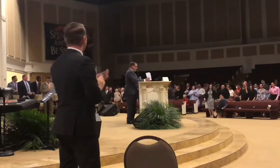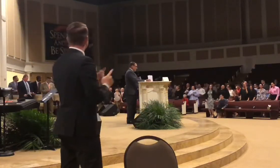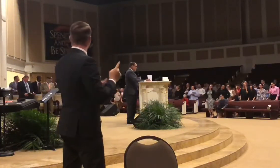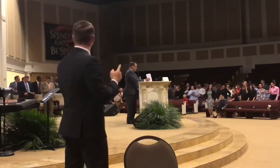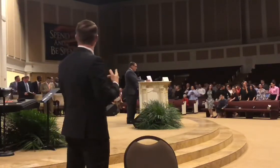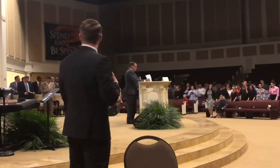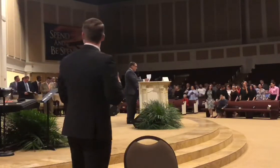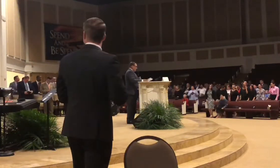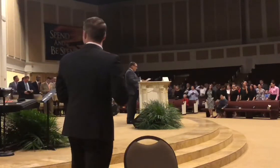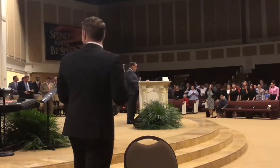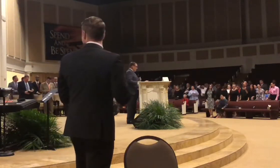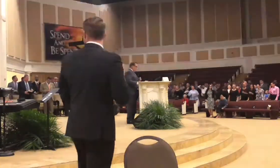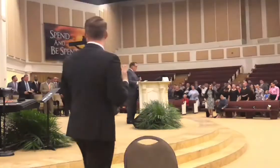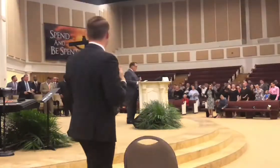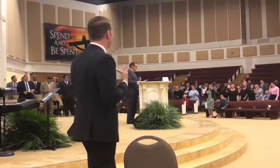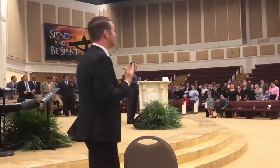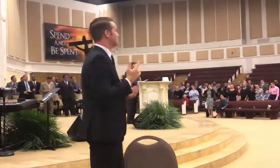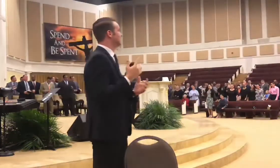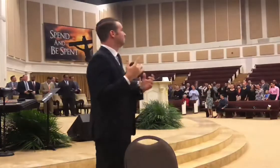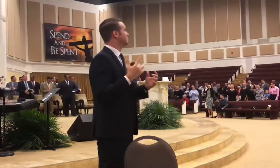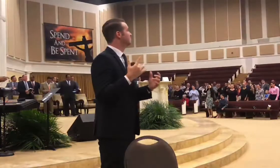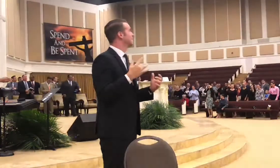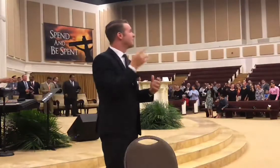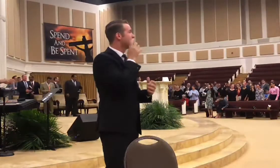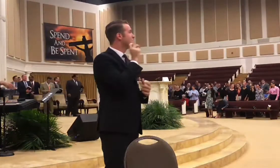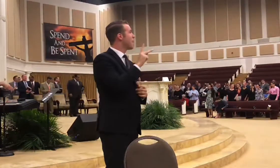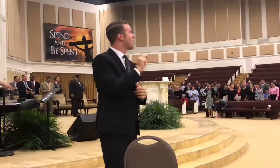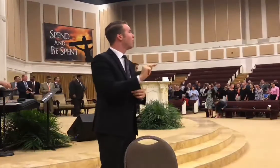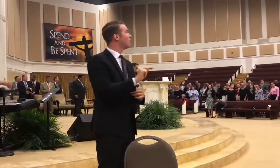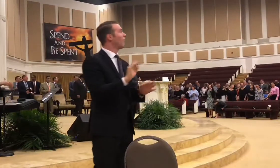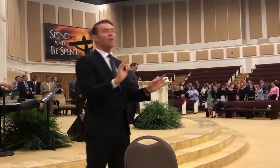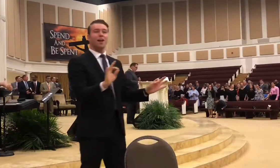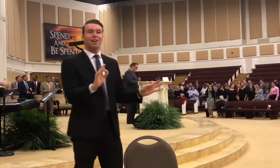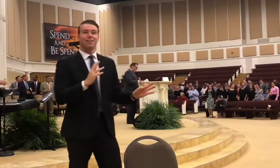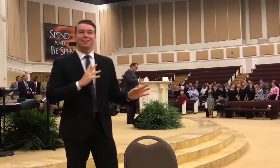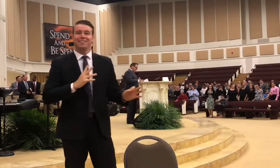feeling, I don't know what.